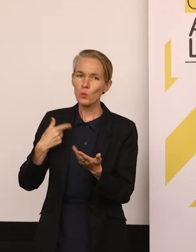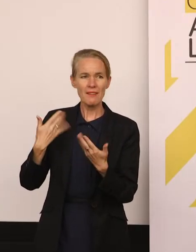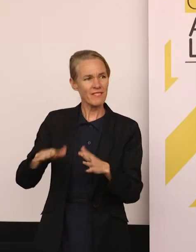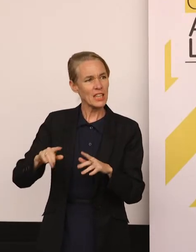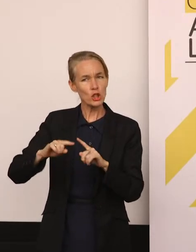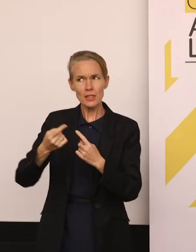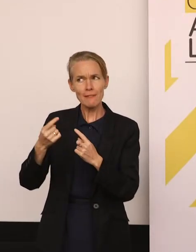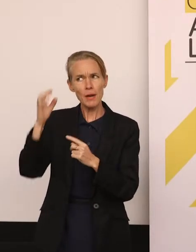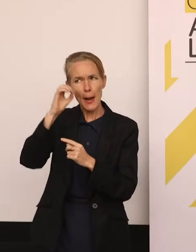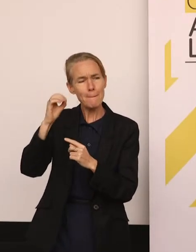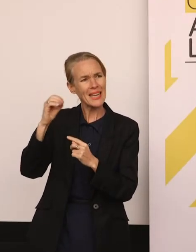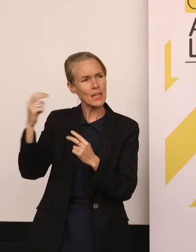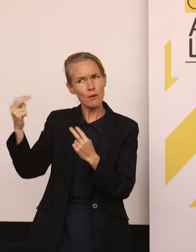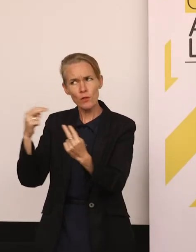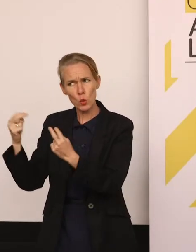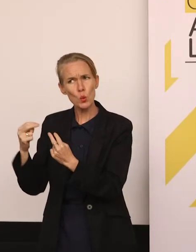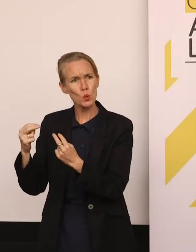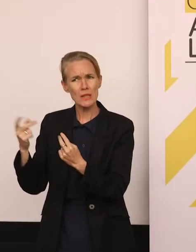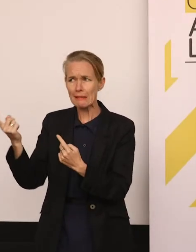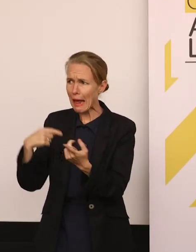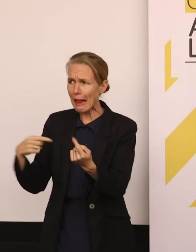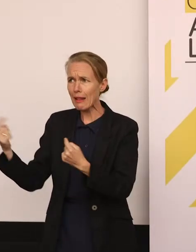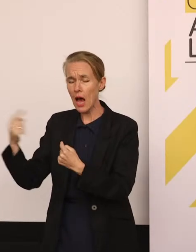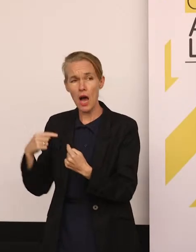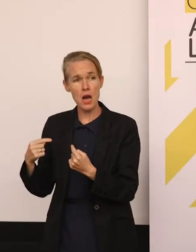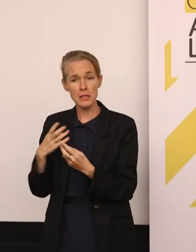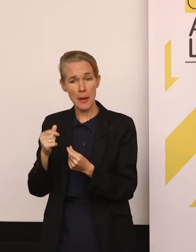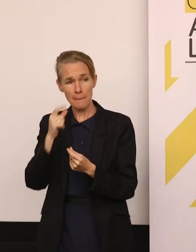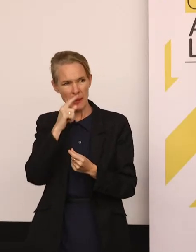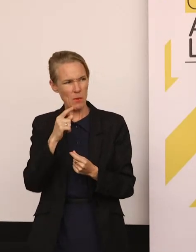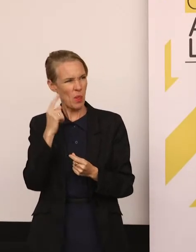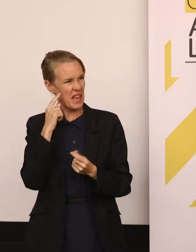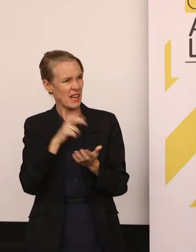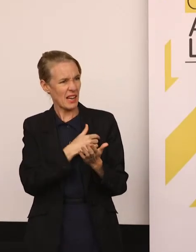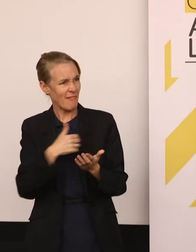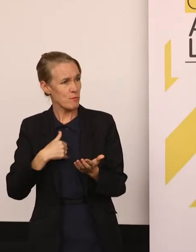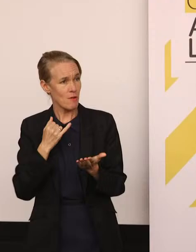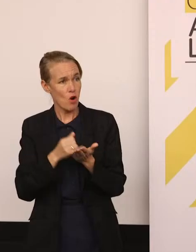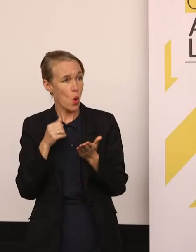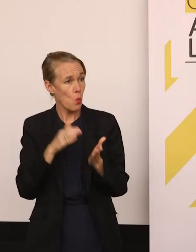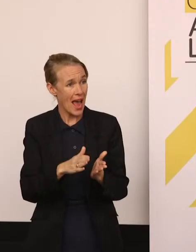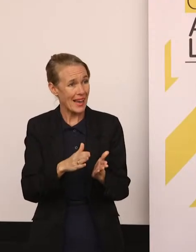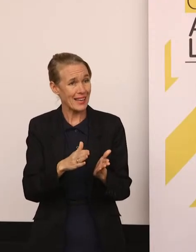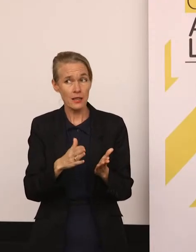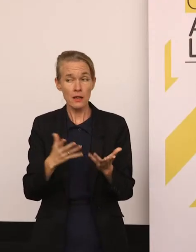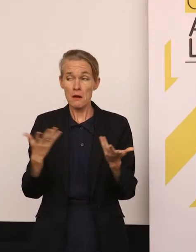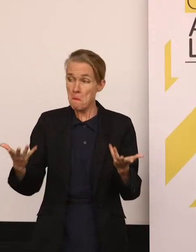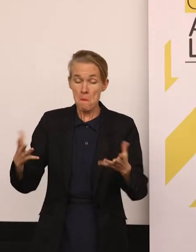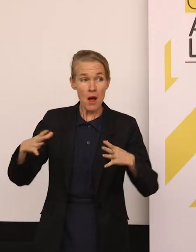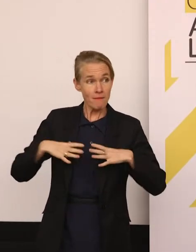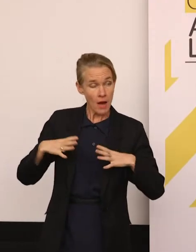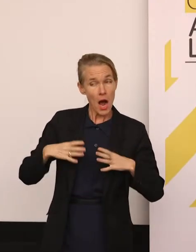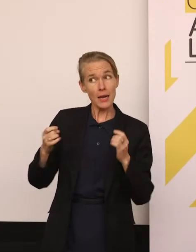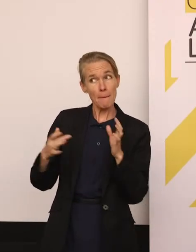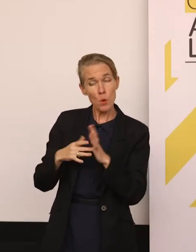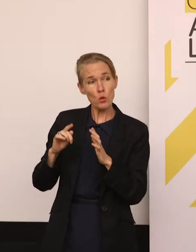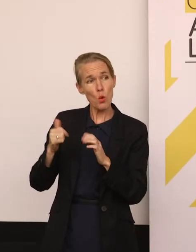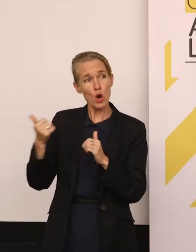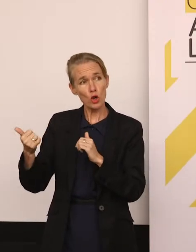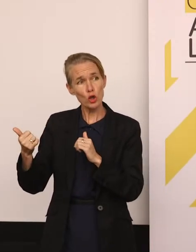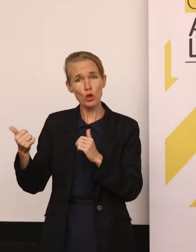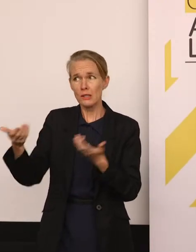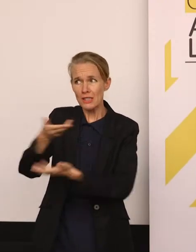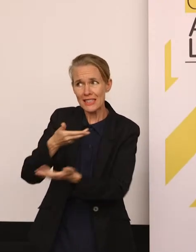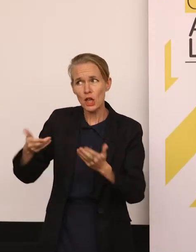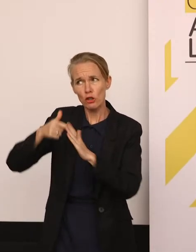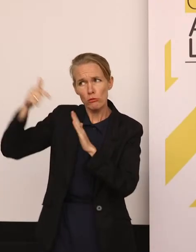views and occasionally criticisms, and that's fine. We're happy to provide a different view. But one thing I think that